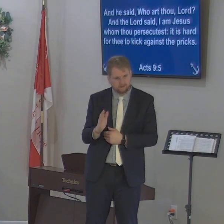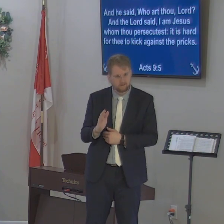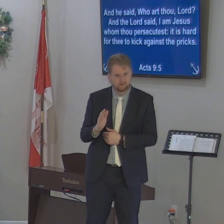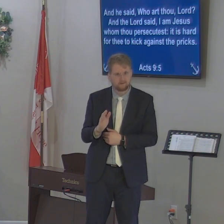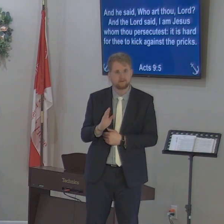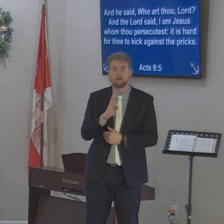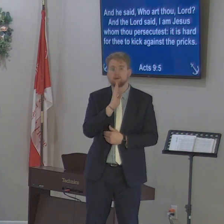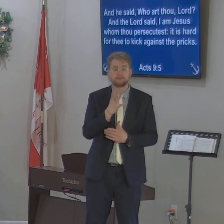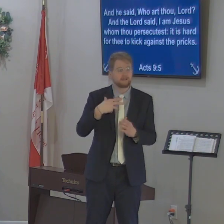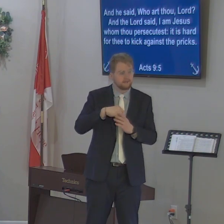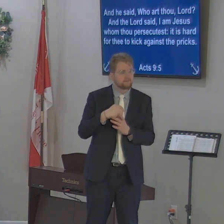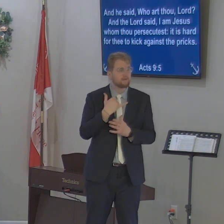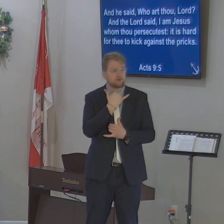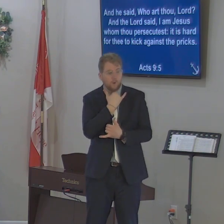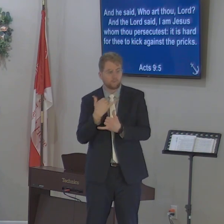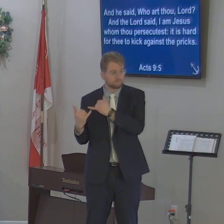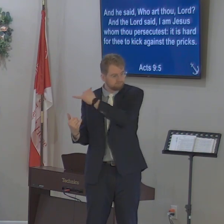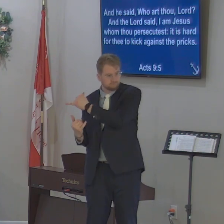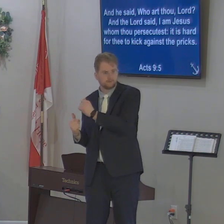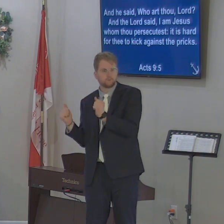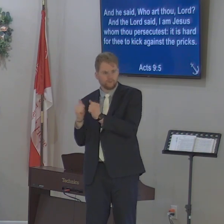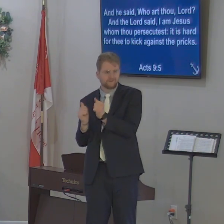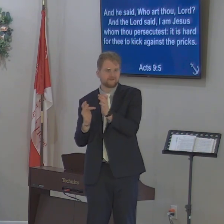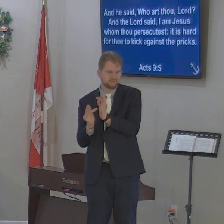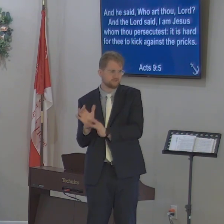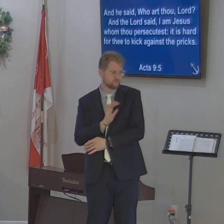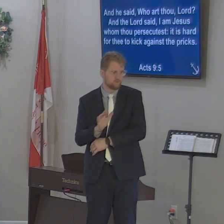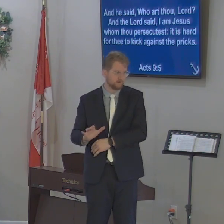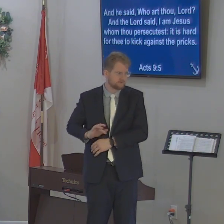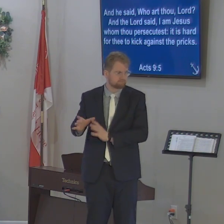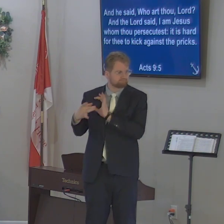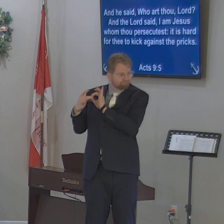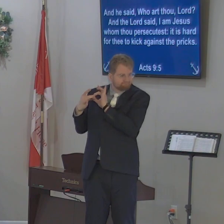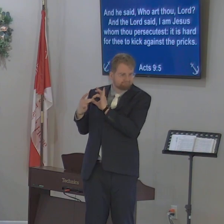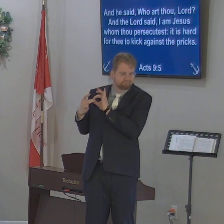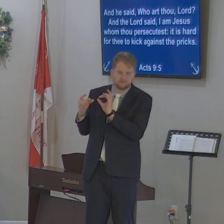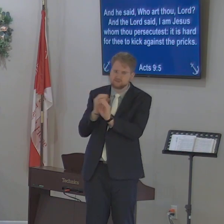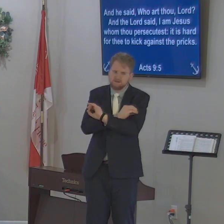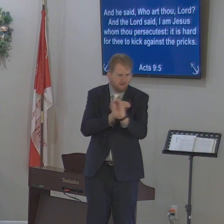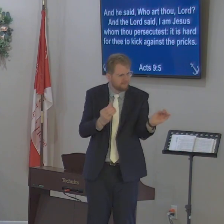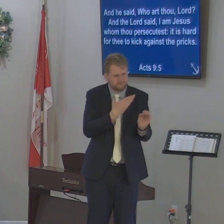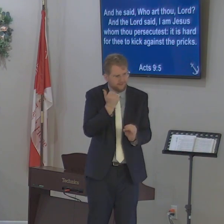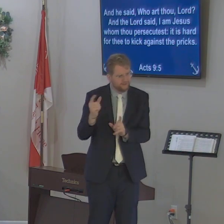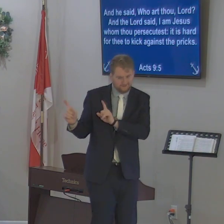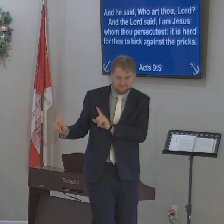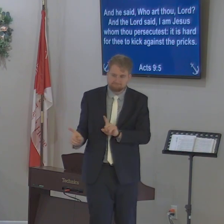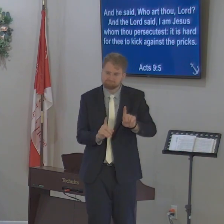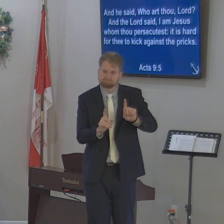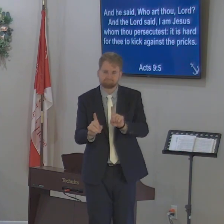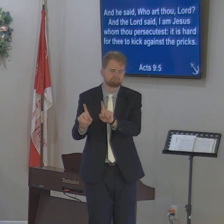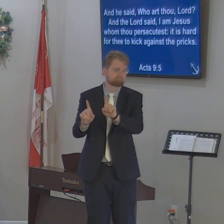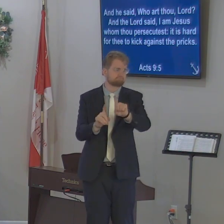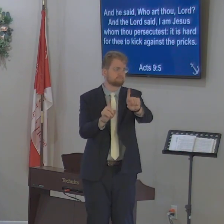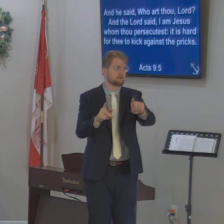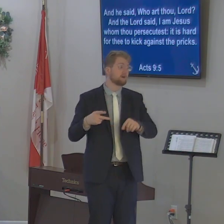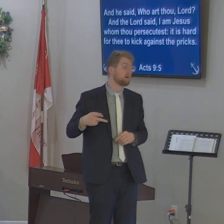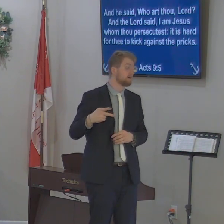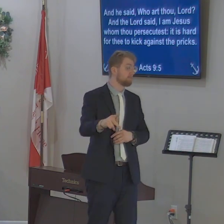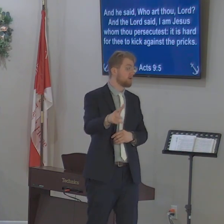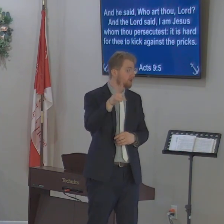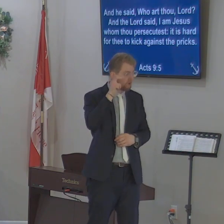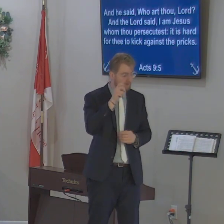Be in the yoke with Jesus Christ. There's nothing better. Paul heard it, led him to repentance, salvation, and completely surrender to